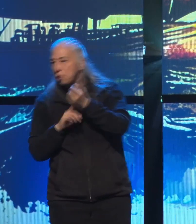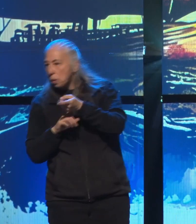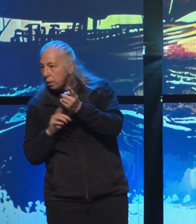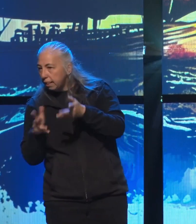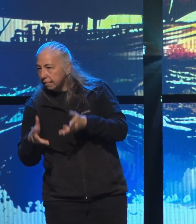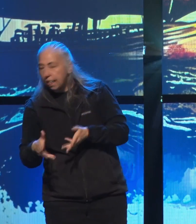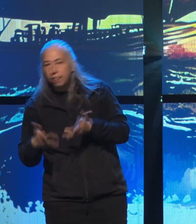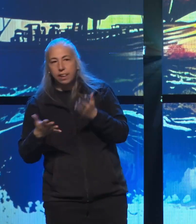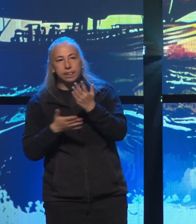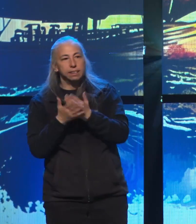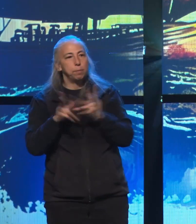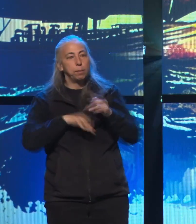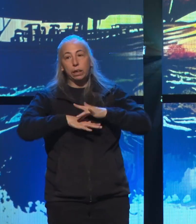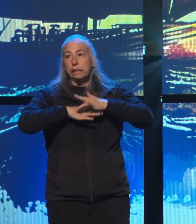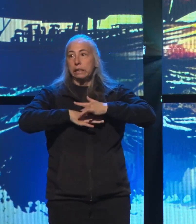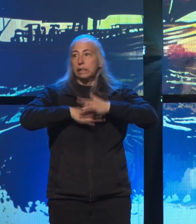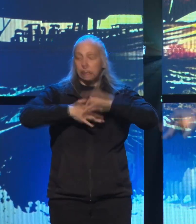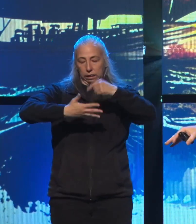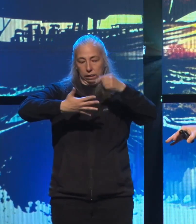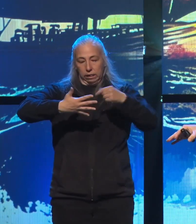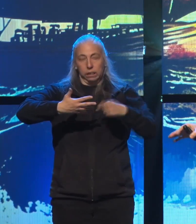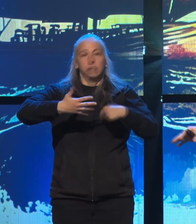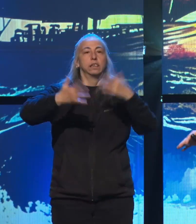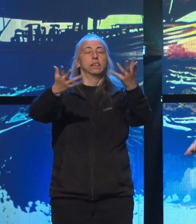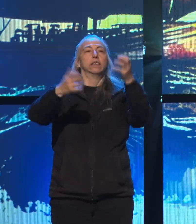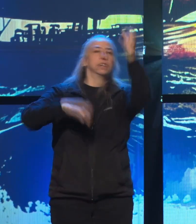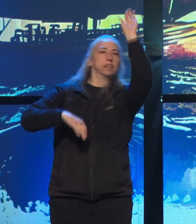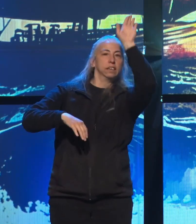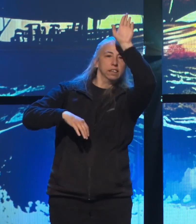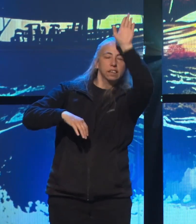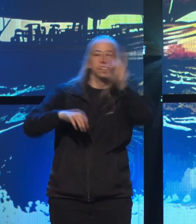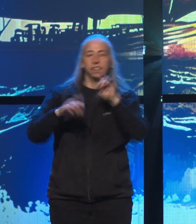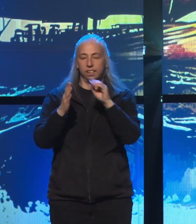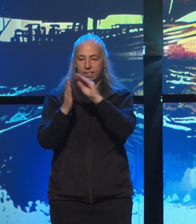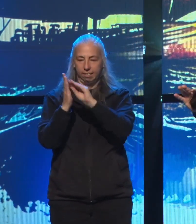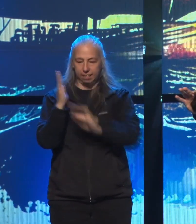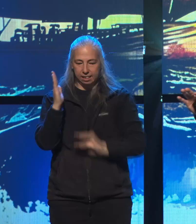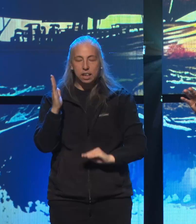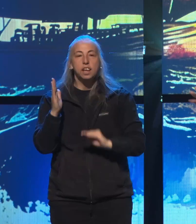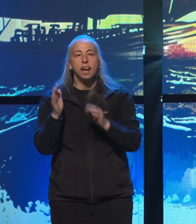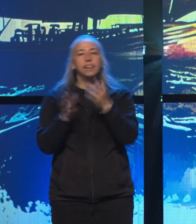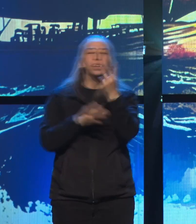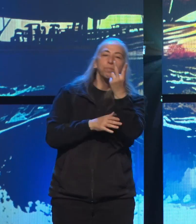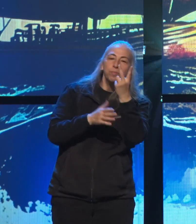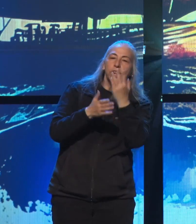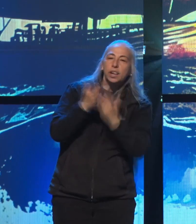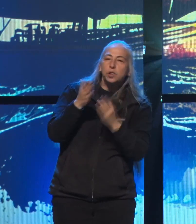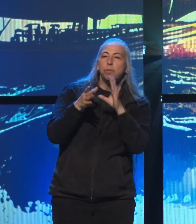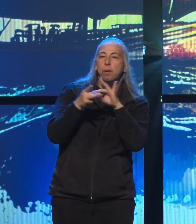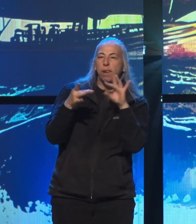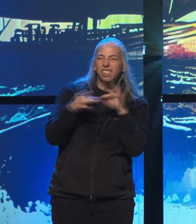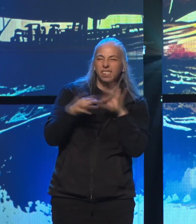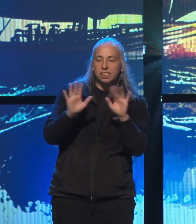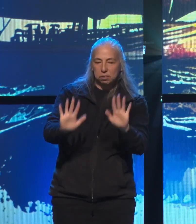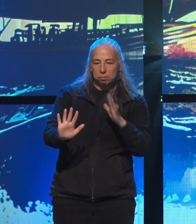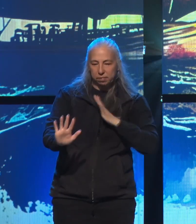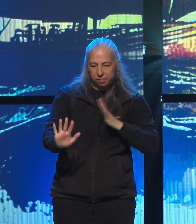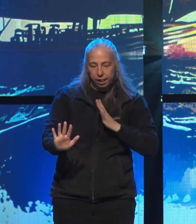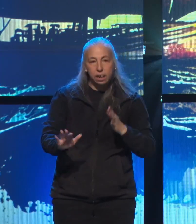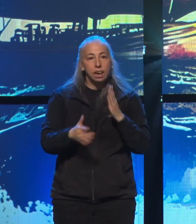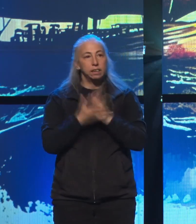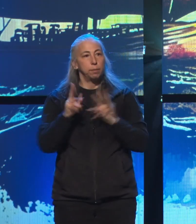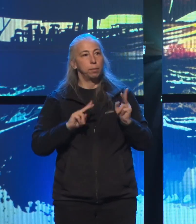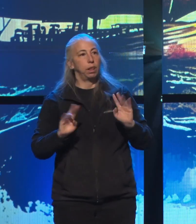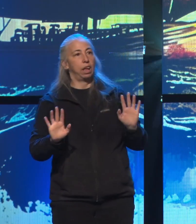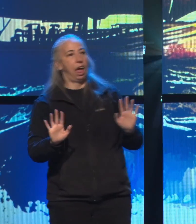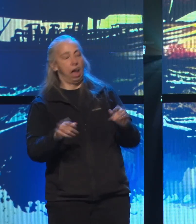filled with anxiety. We will get to those, okay? We will get to the fill-ins, okay? This is kind of a two-parter, okay? So don't worry. Some of you are like, already, I'm going to go